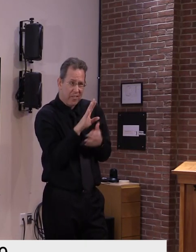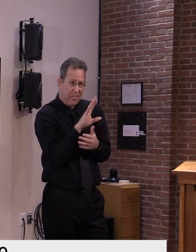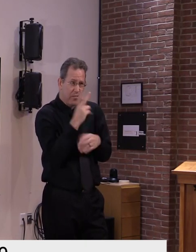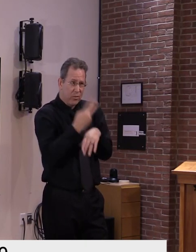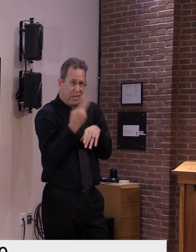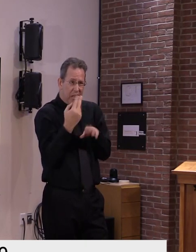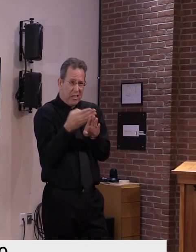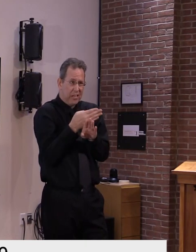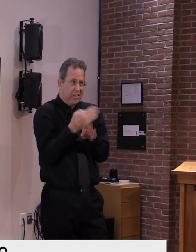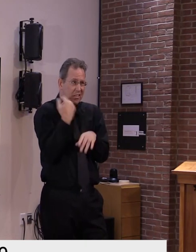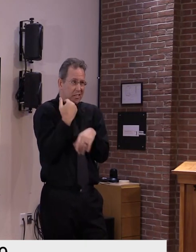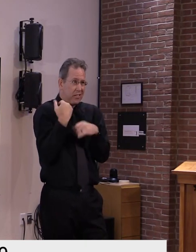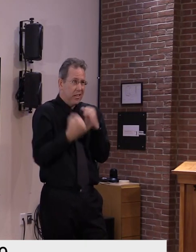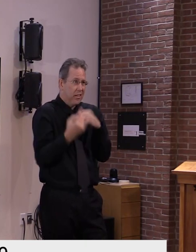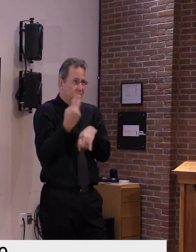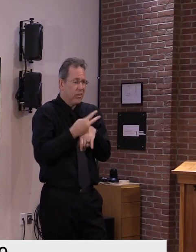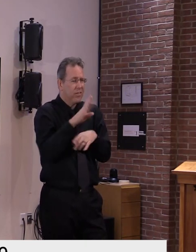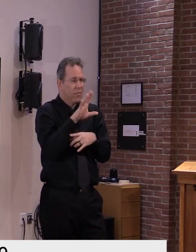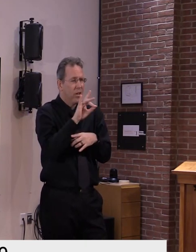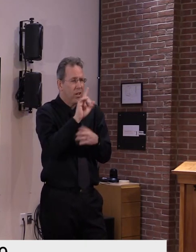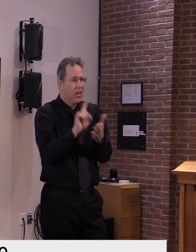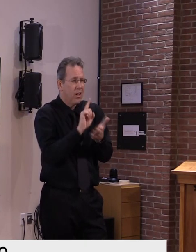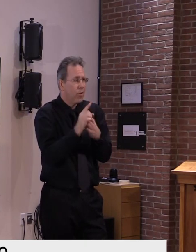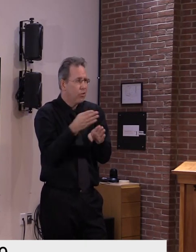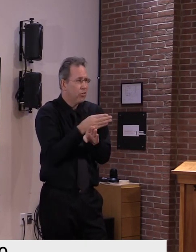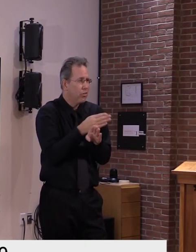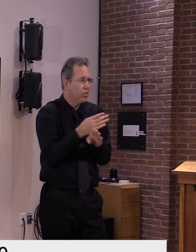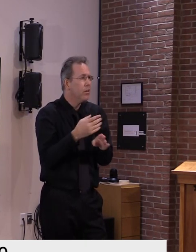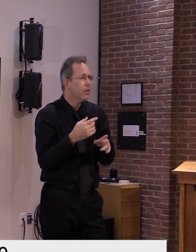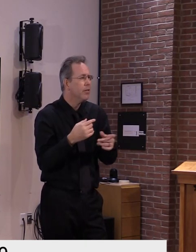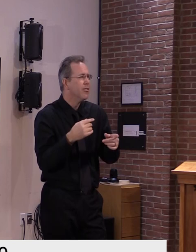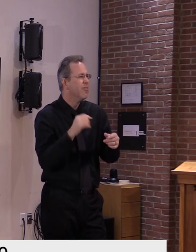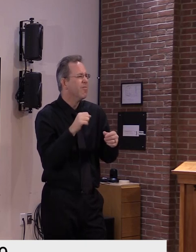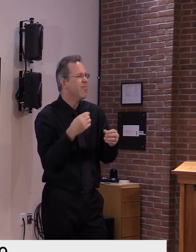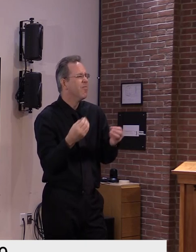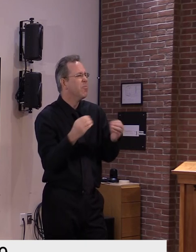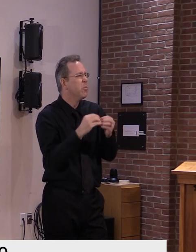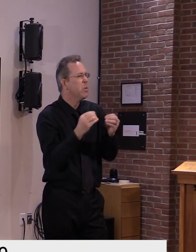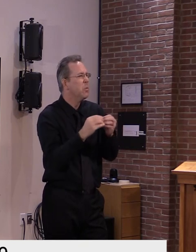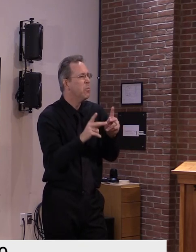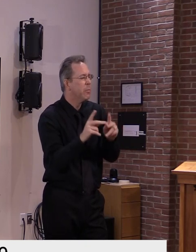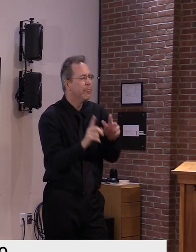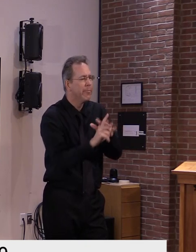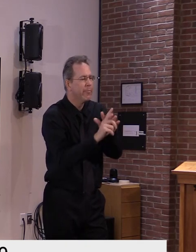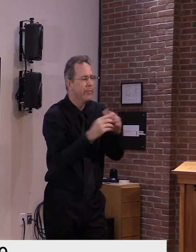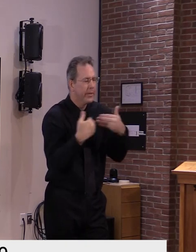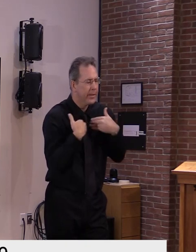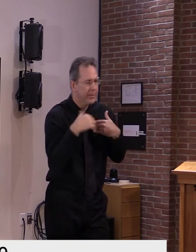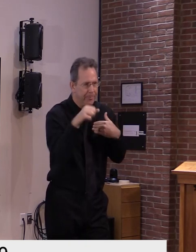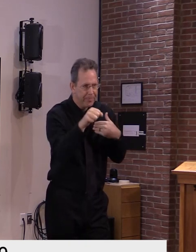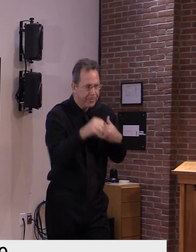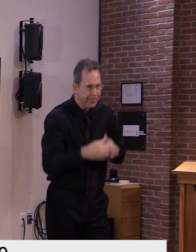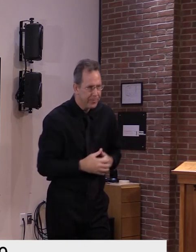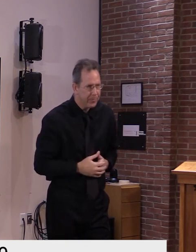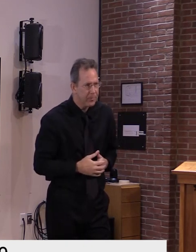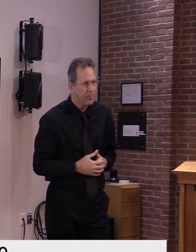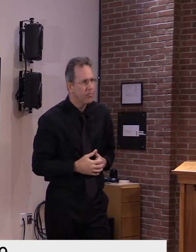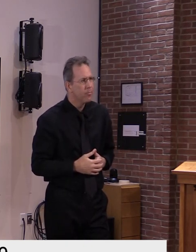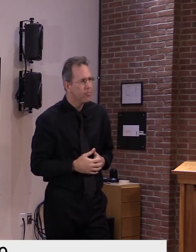20 cases today in today's report for Orleans County, which is a fifth of the day's total across the state. Yes,